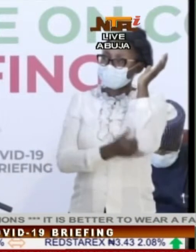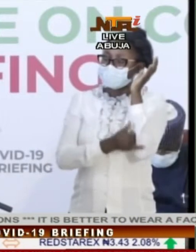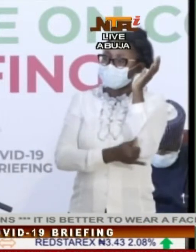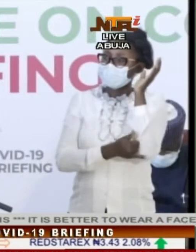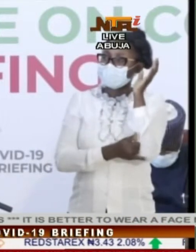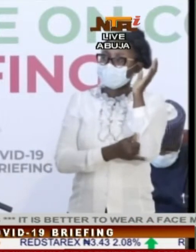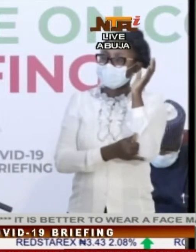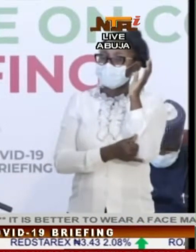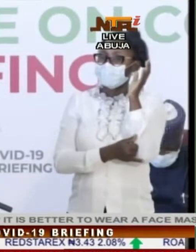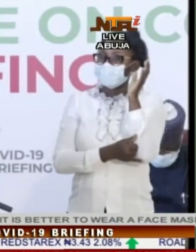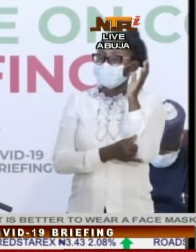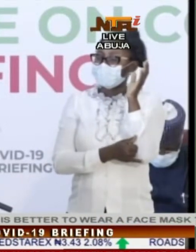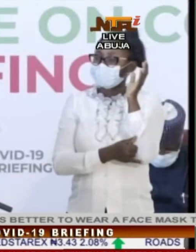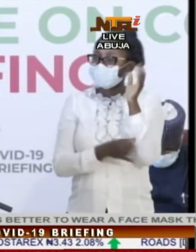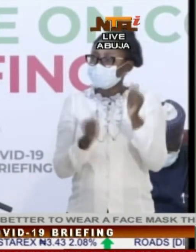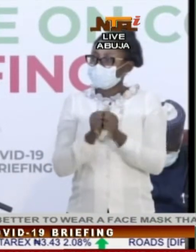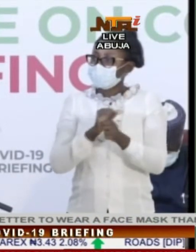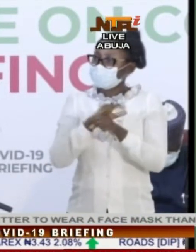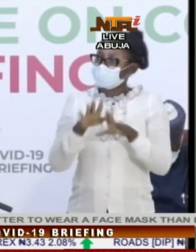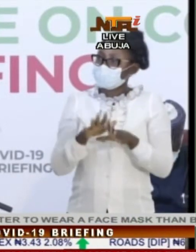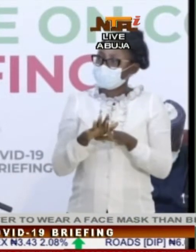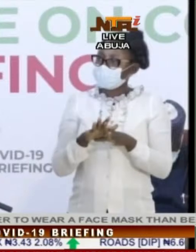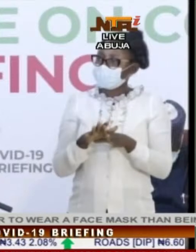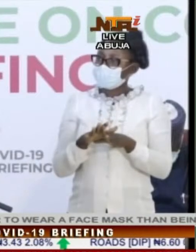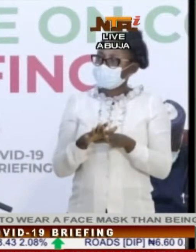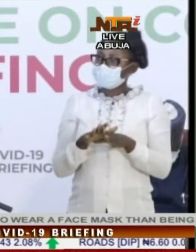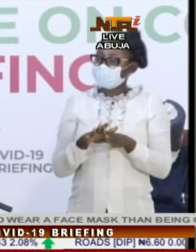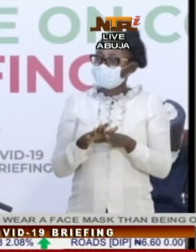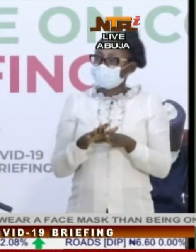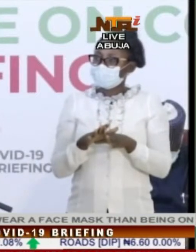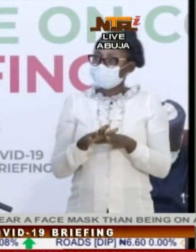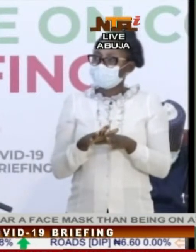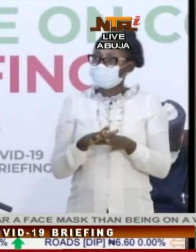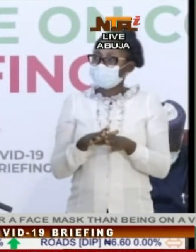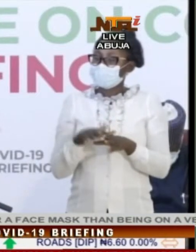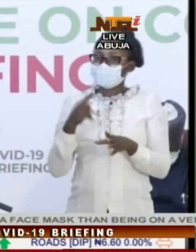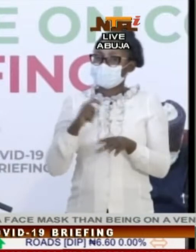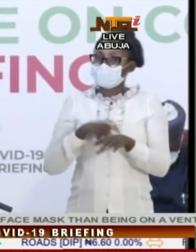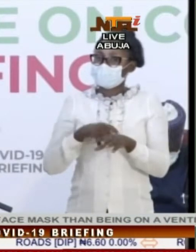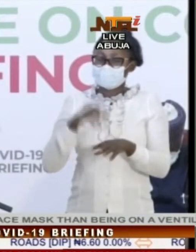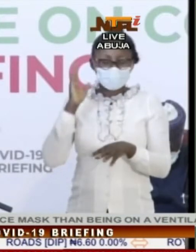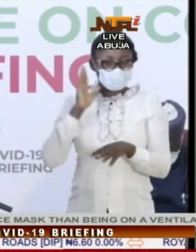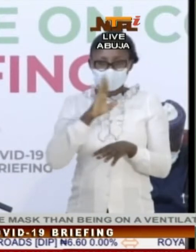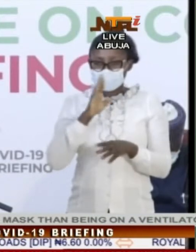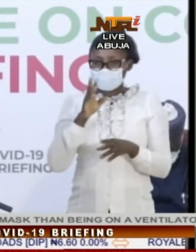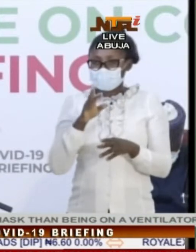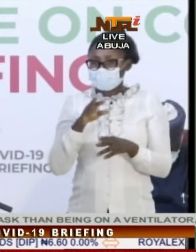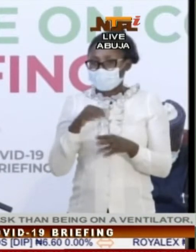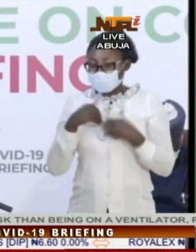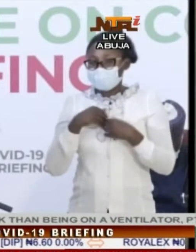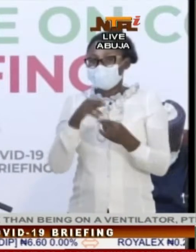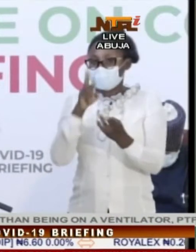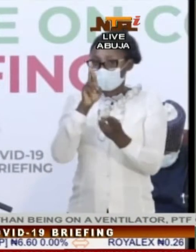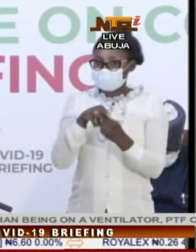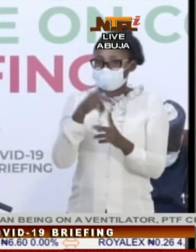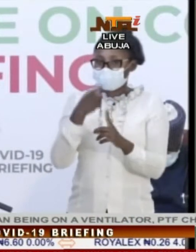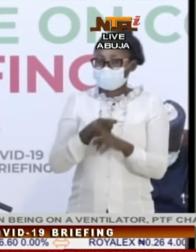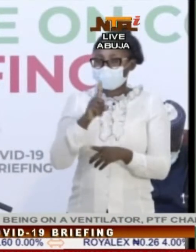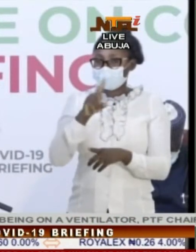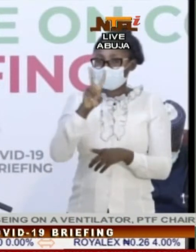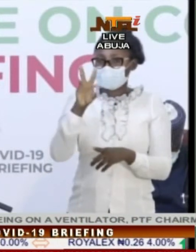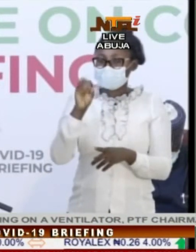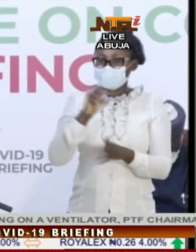for COVID-19, the time frame has been shortened from 120 hours